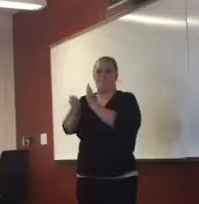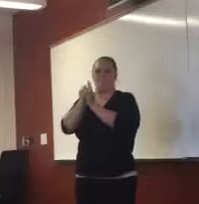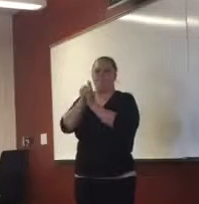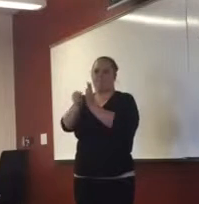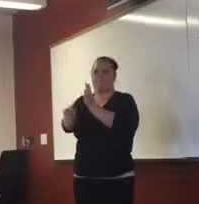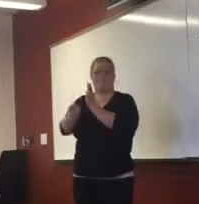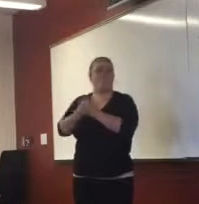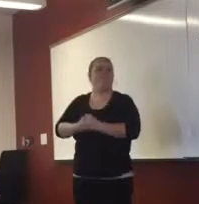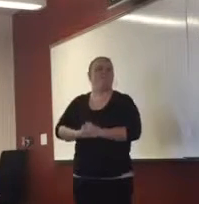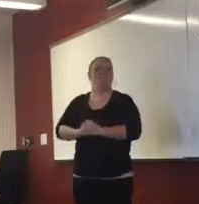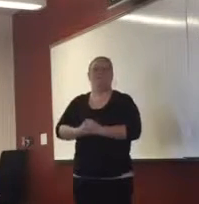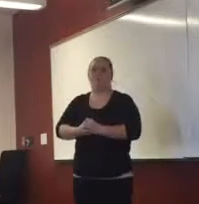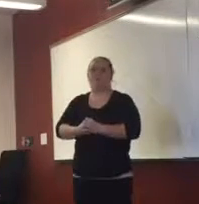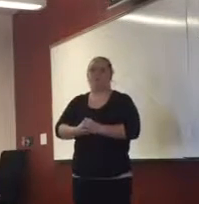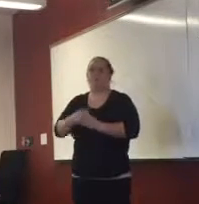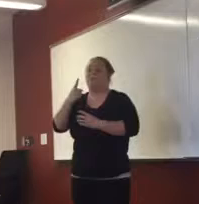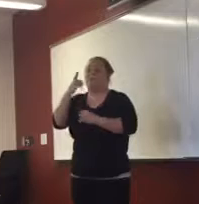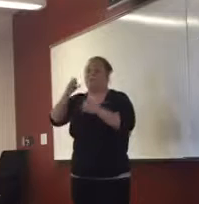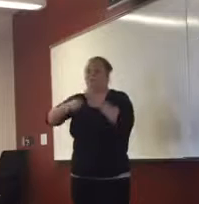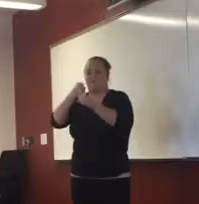jail 1 whole year.